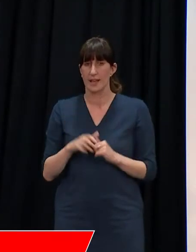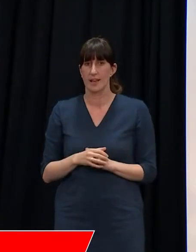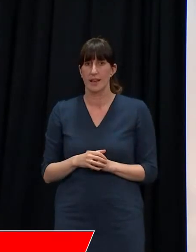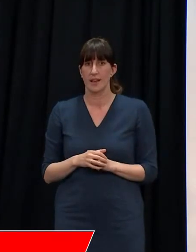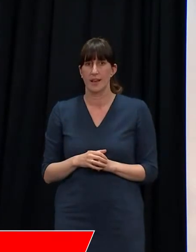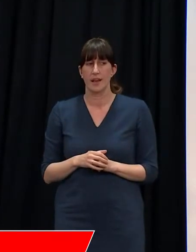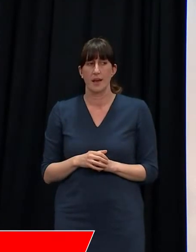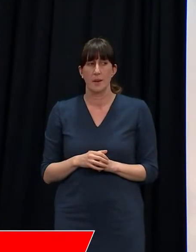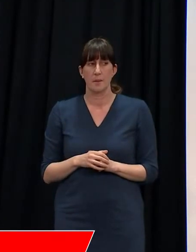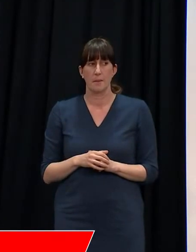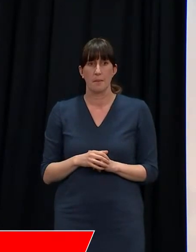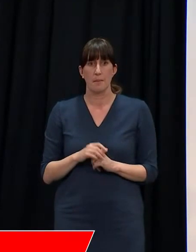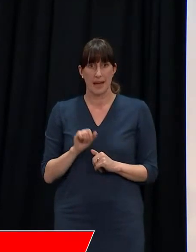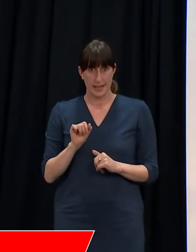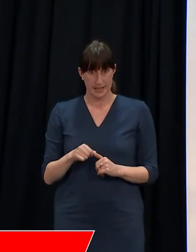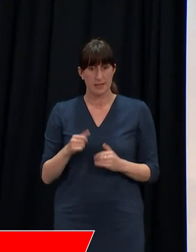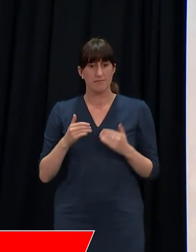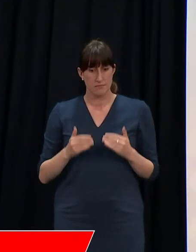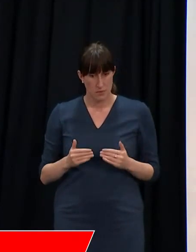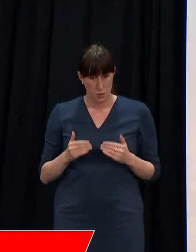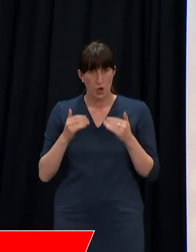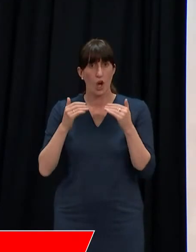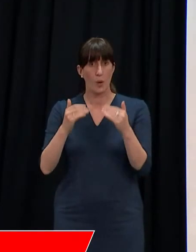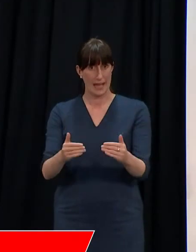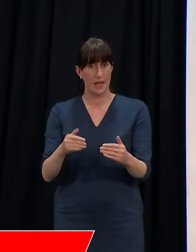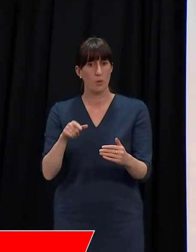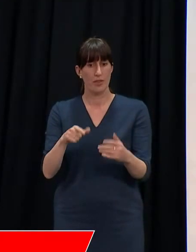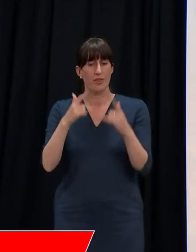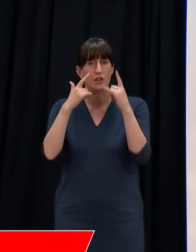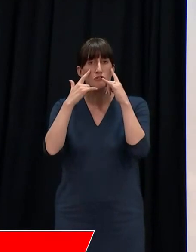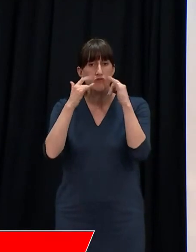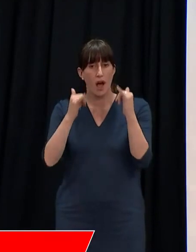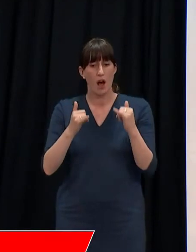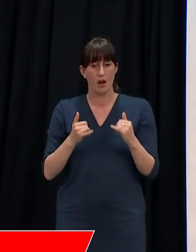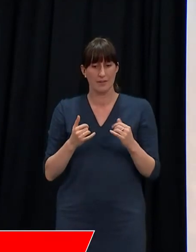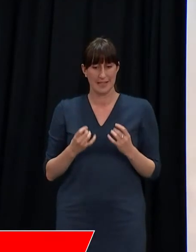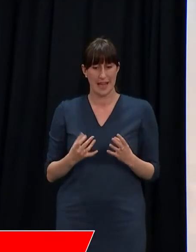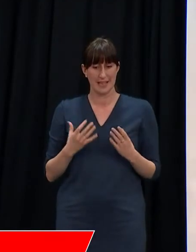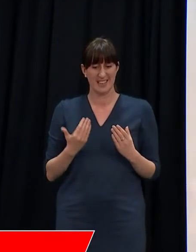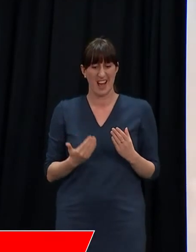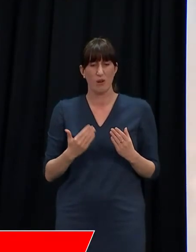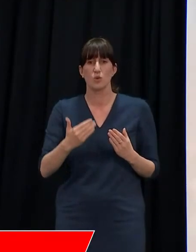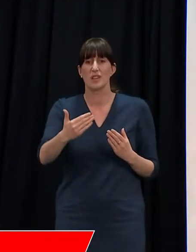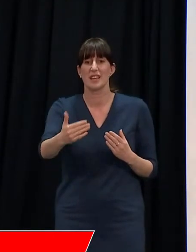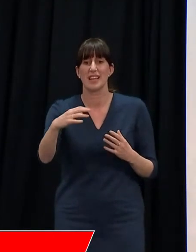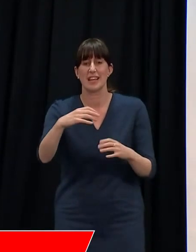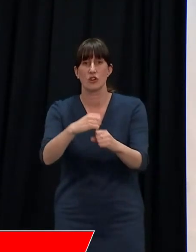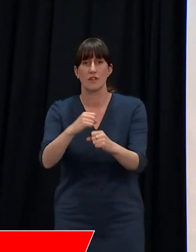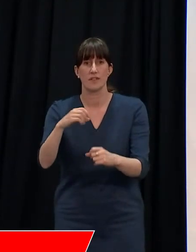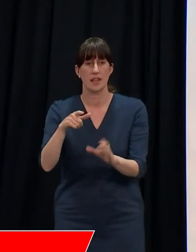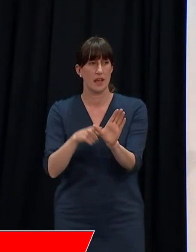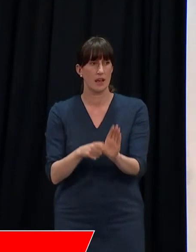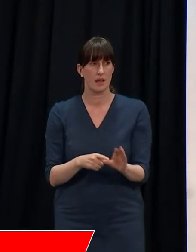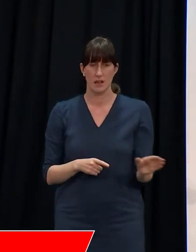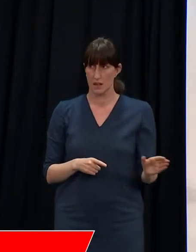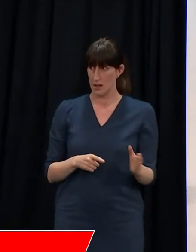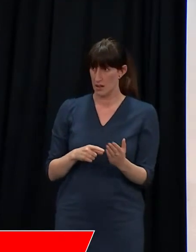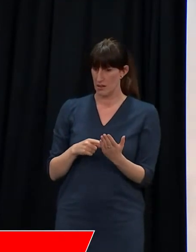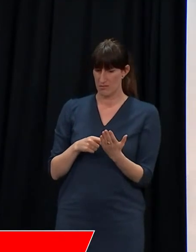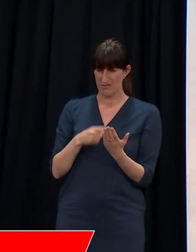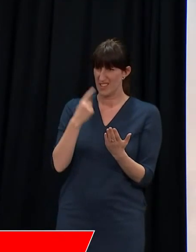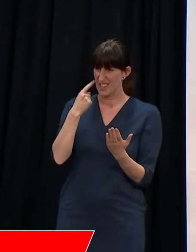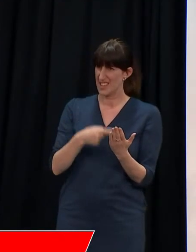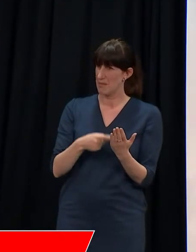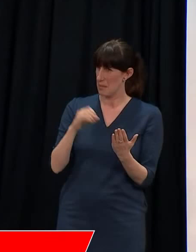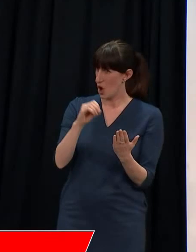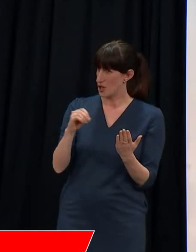still forging ahead with that trial between now and the end of the year. Are you thinking October still, or is this looking more like November, December?